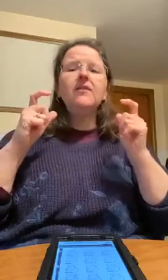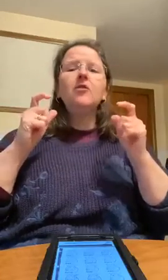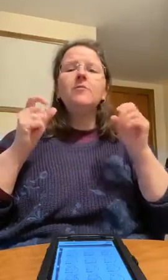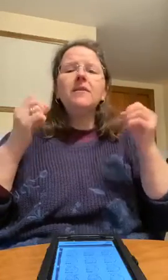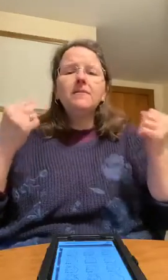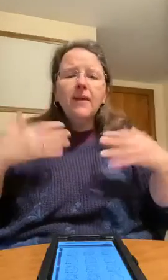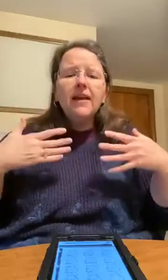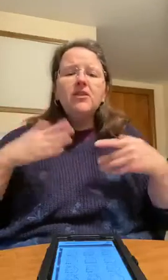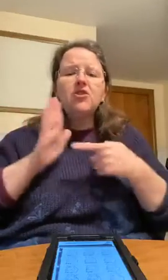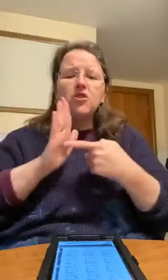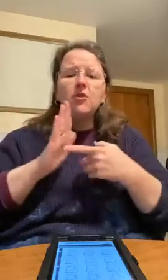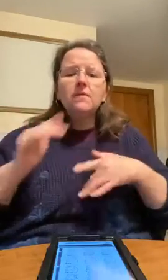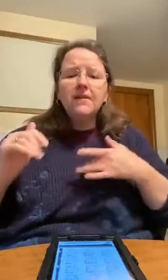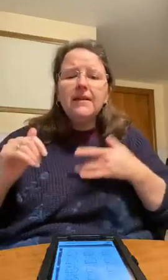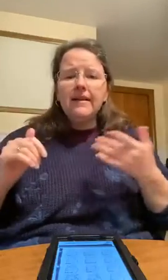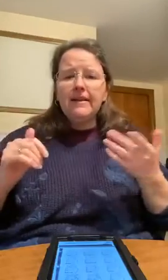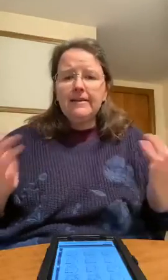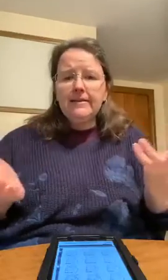be afraid to show your feelings, okay?